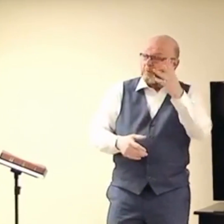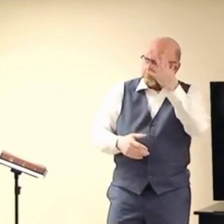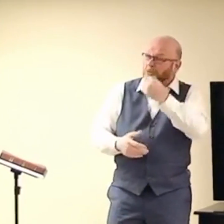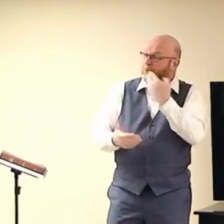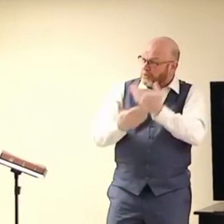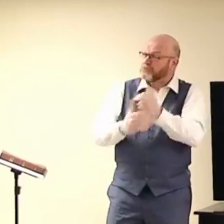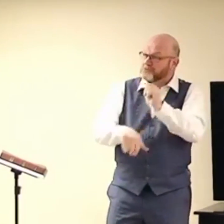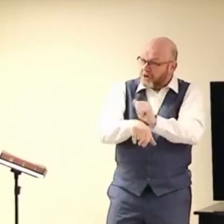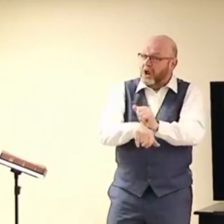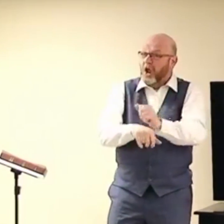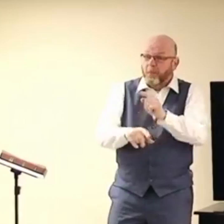nothing happened.